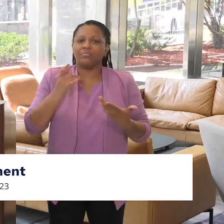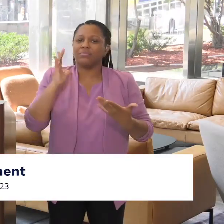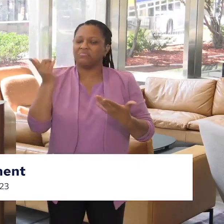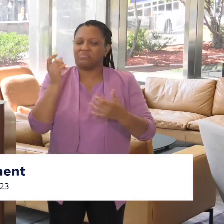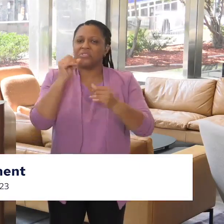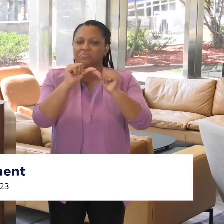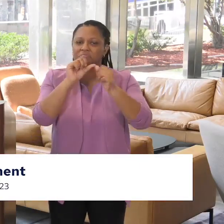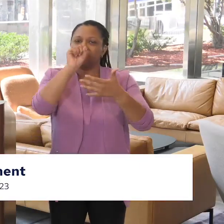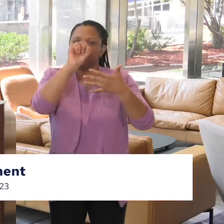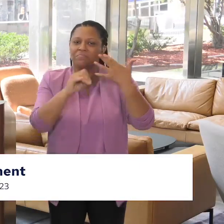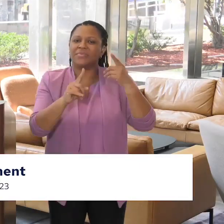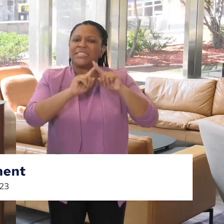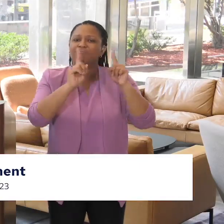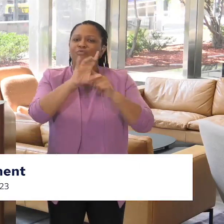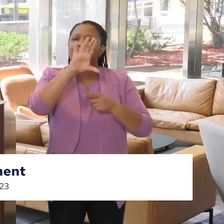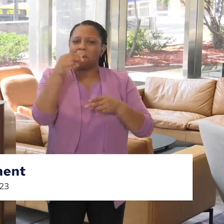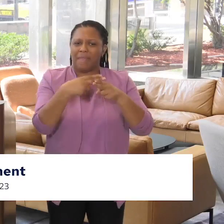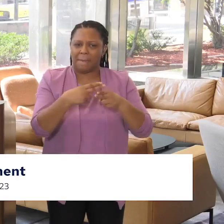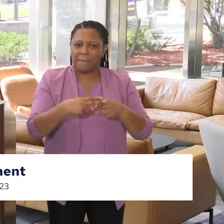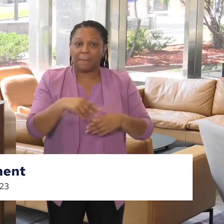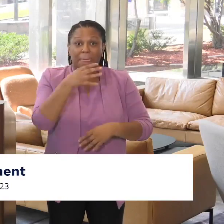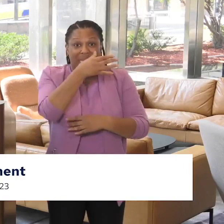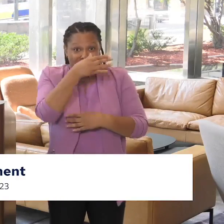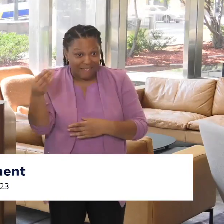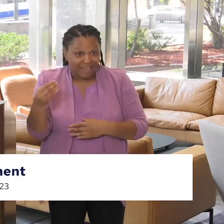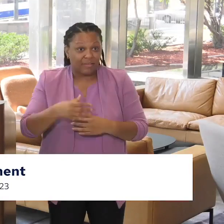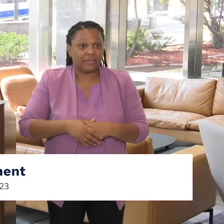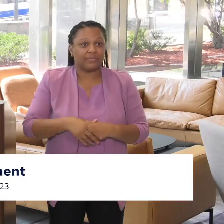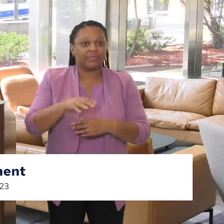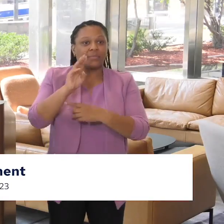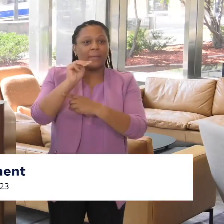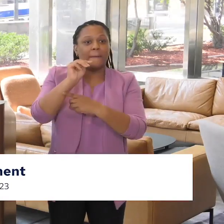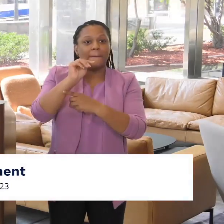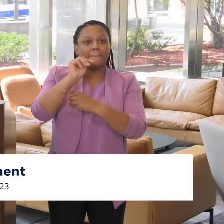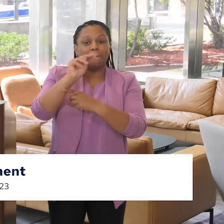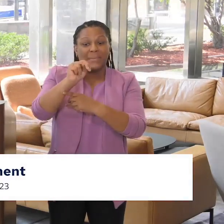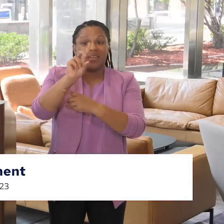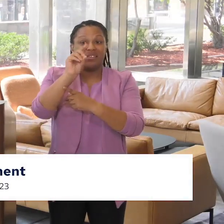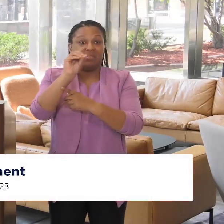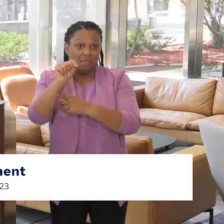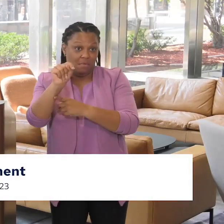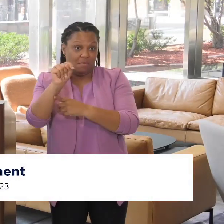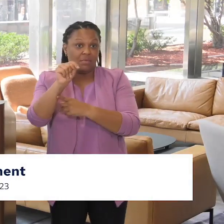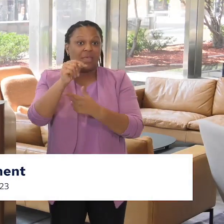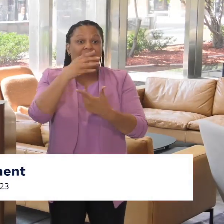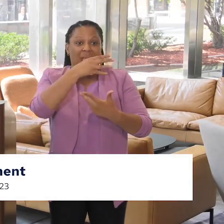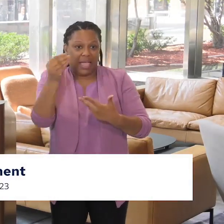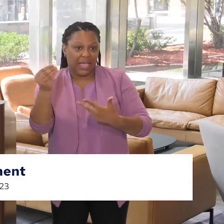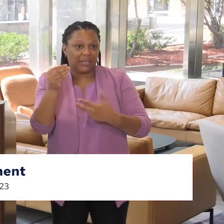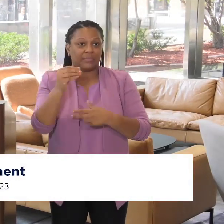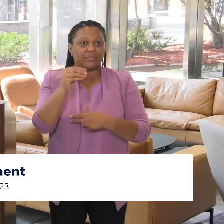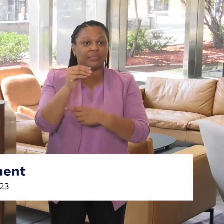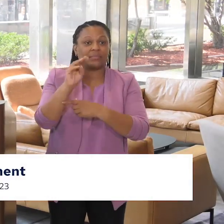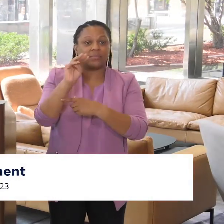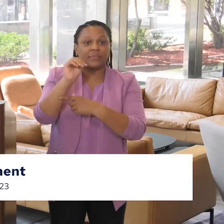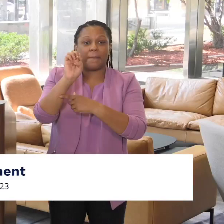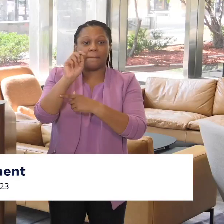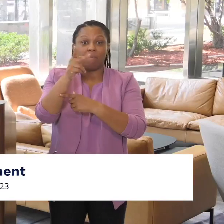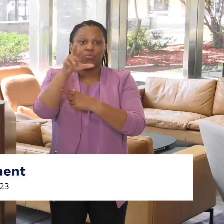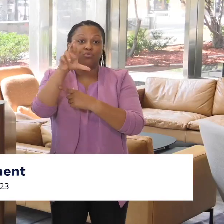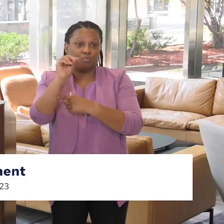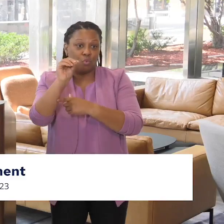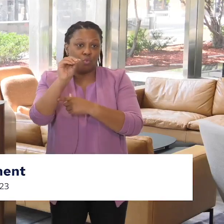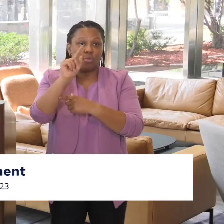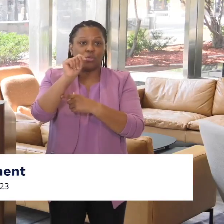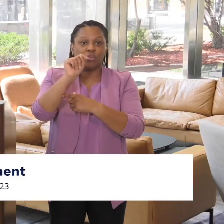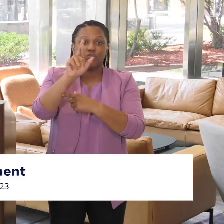Transfer. Also, MnDOT, my last employer, and Metro Transit hire diesel